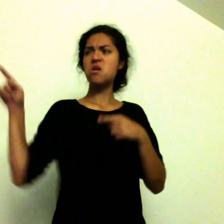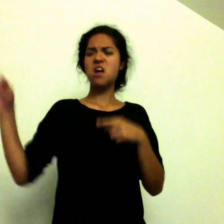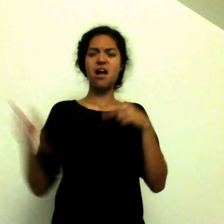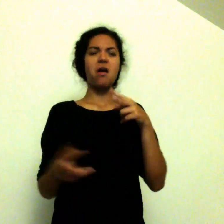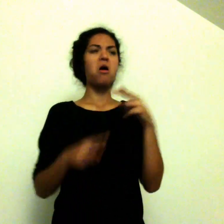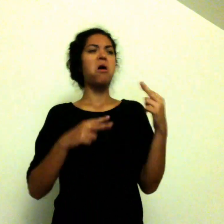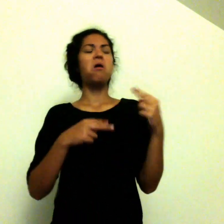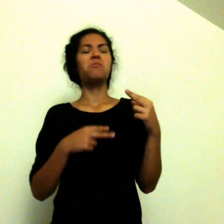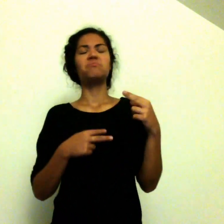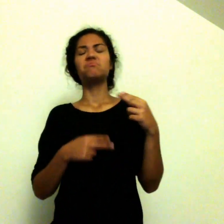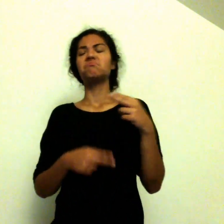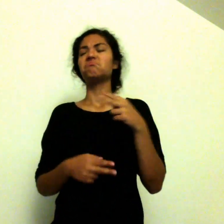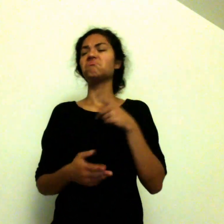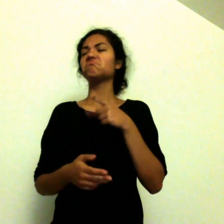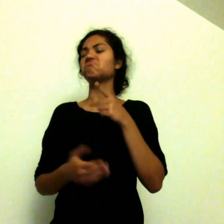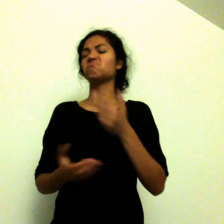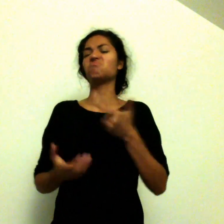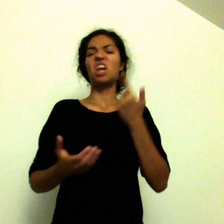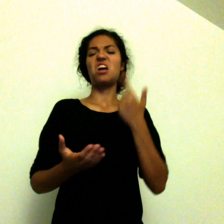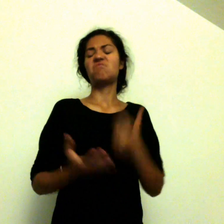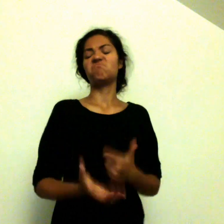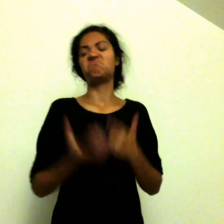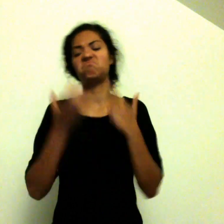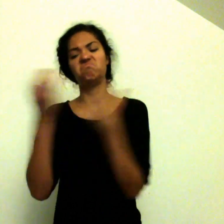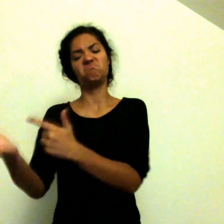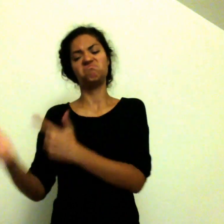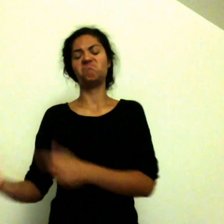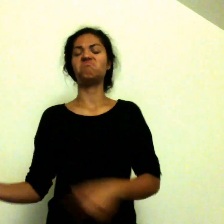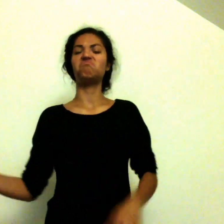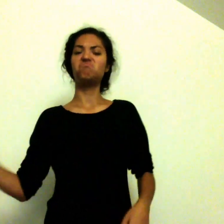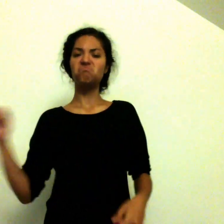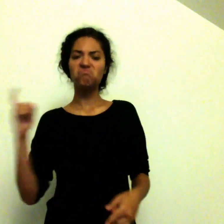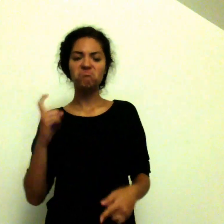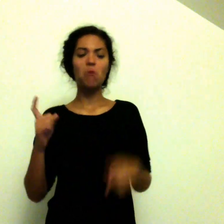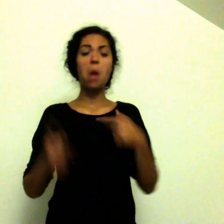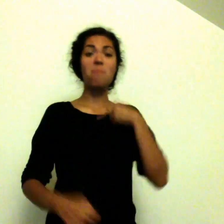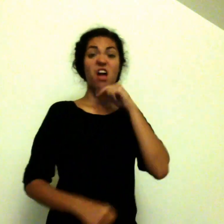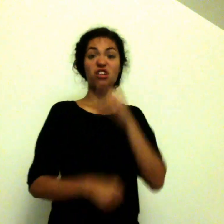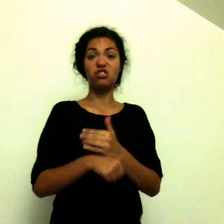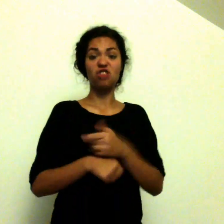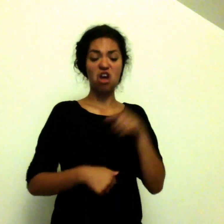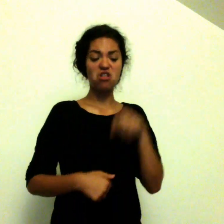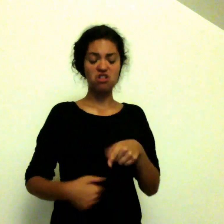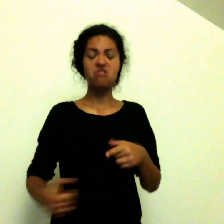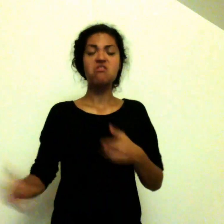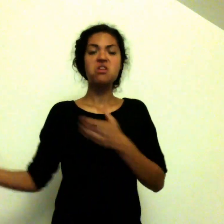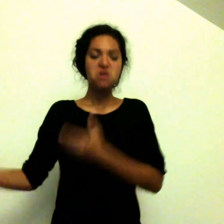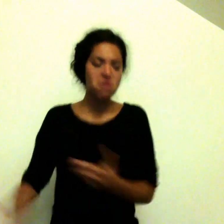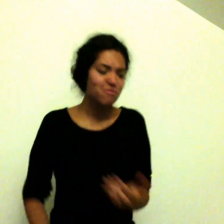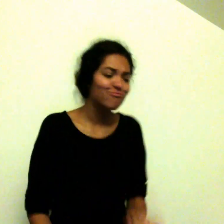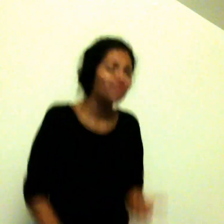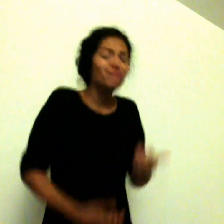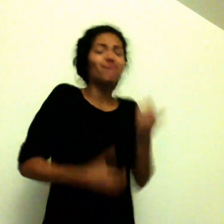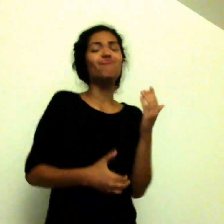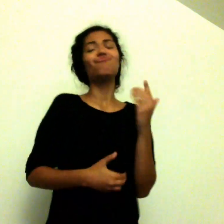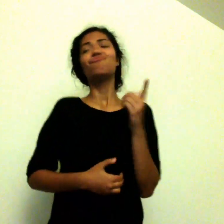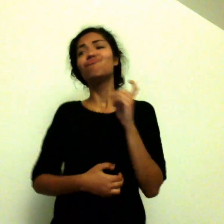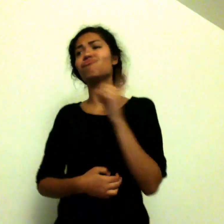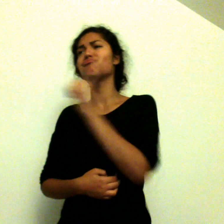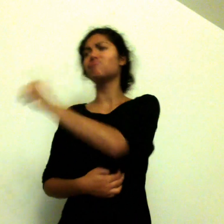gun, placed it on a table, went over to Sarah, kneeled down, picked her up, took her away into a back room, came out about 2 or 3 minutes